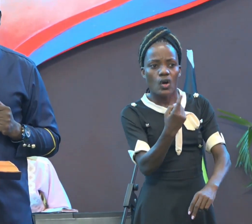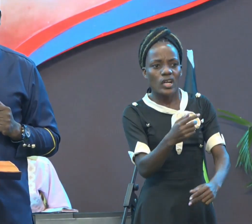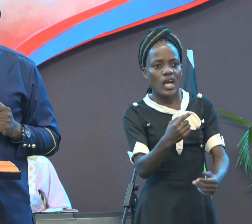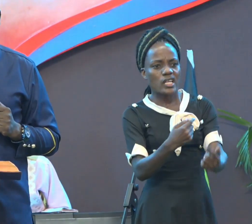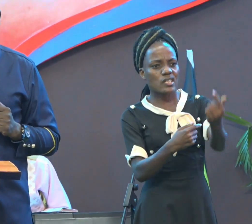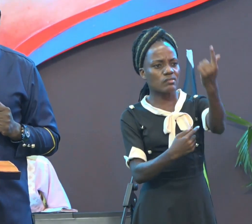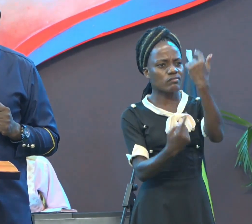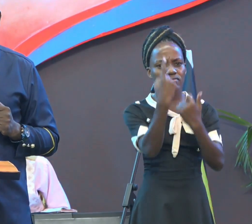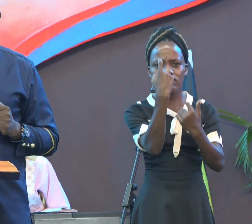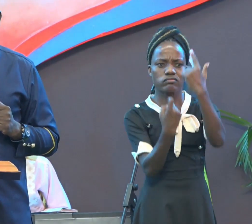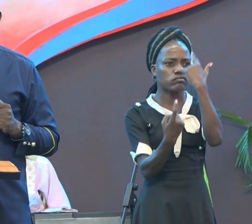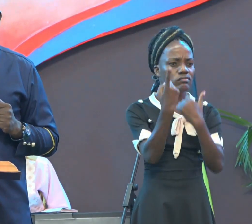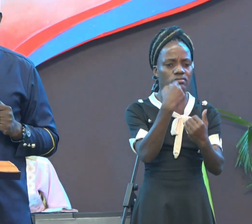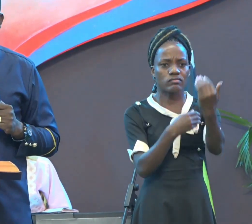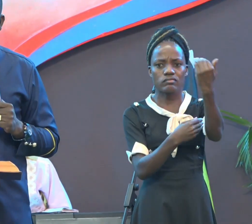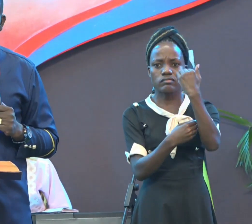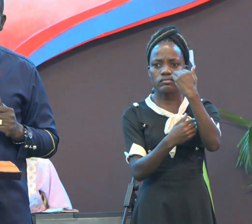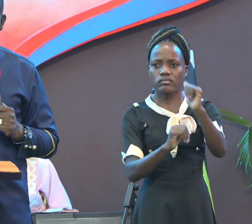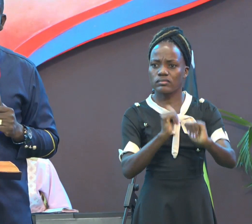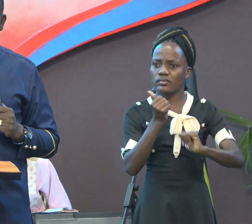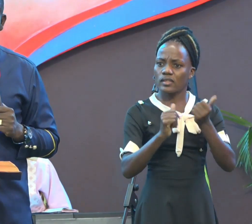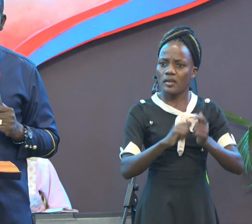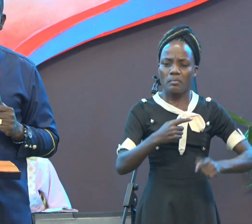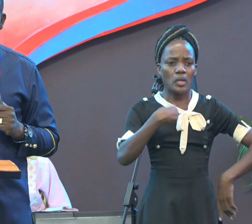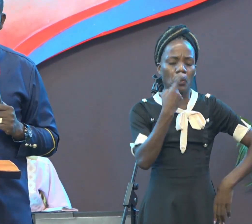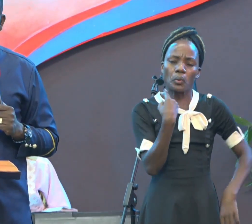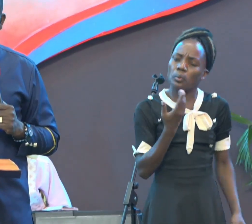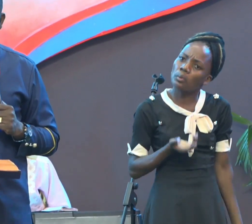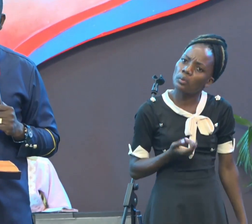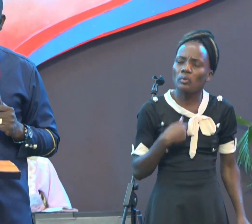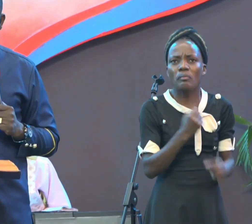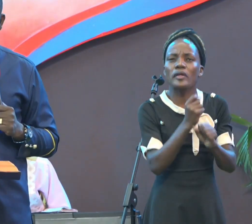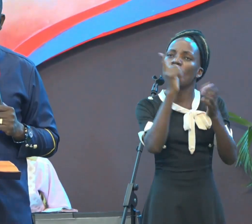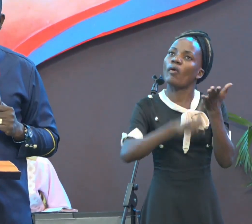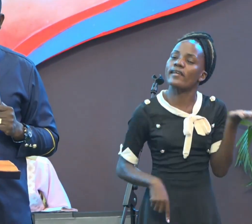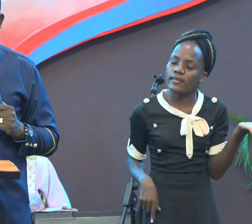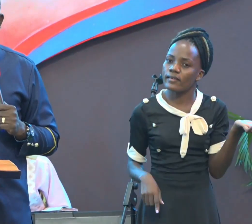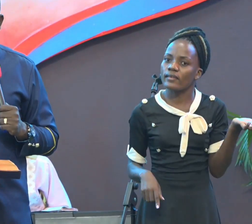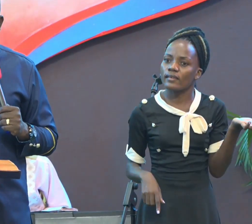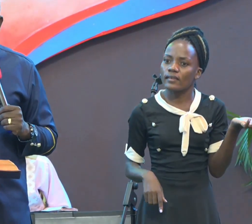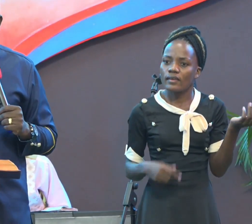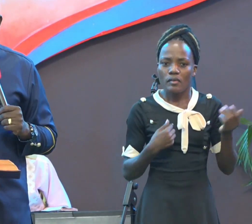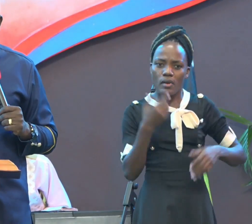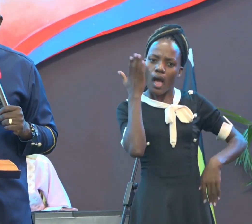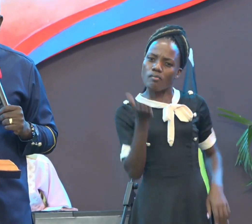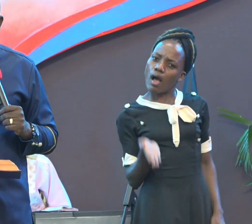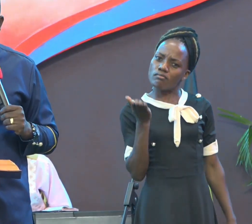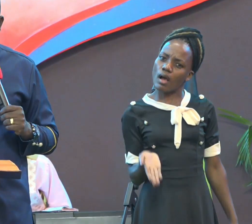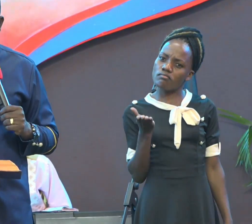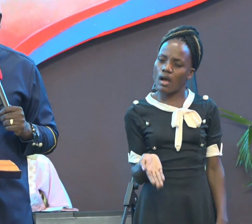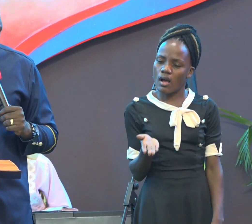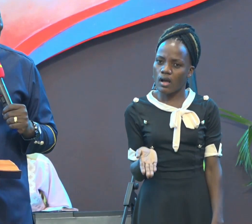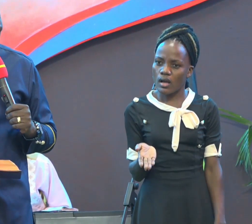bino. And ask yourself these questions. Nzani. Who am I? Nkola ki? What do I do? Wendi wano. Am I